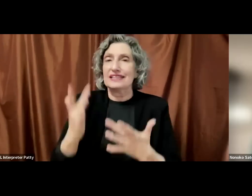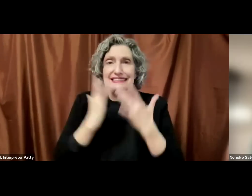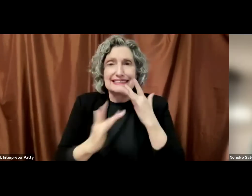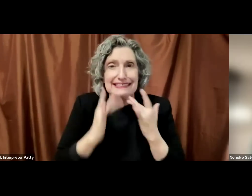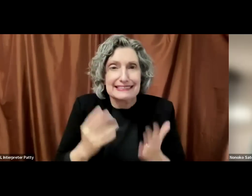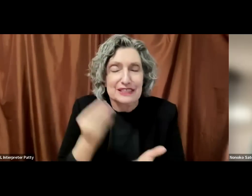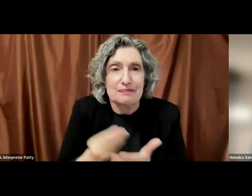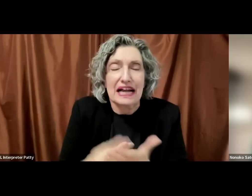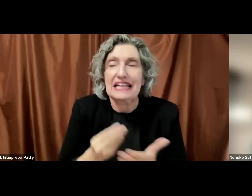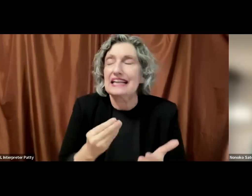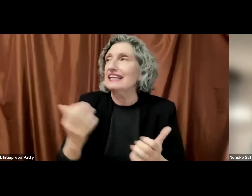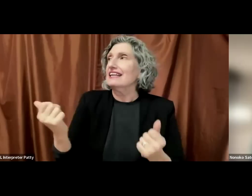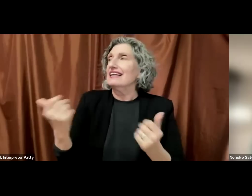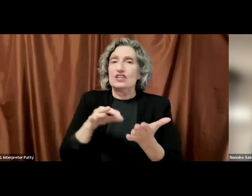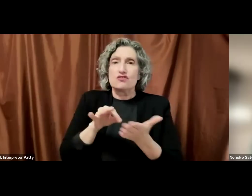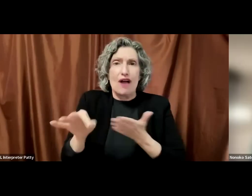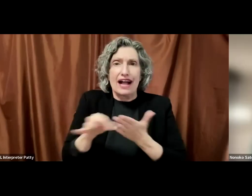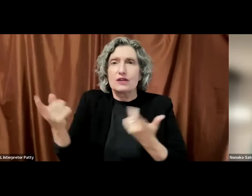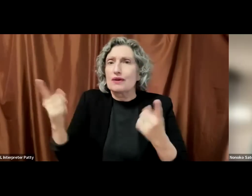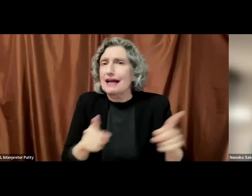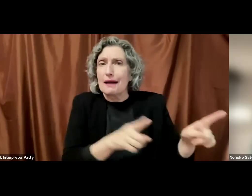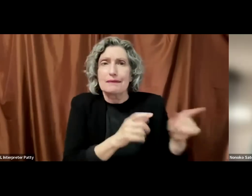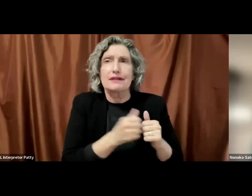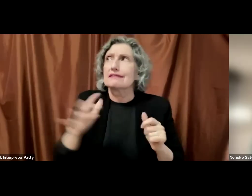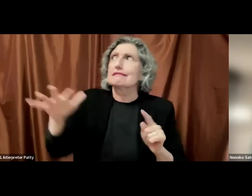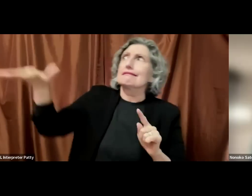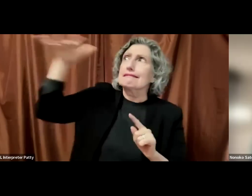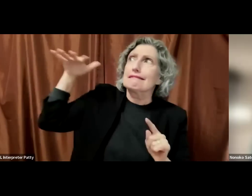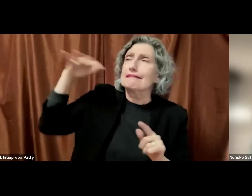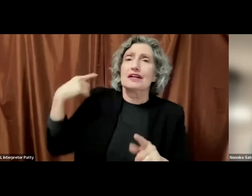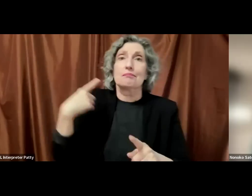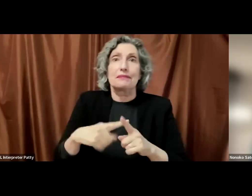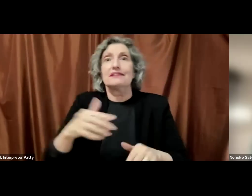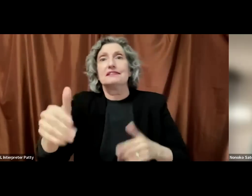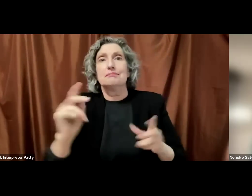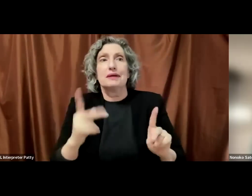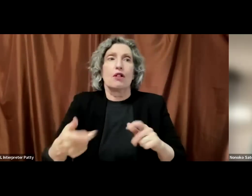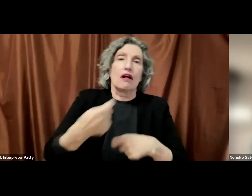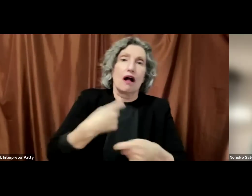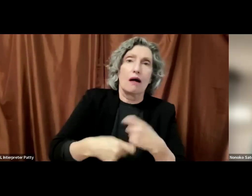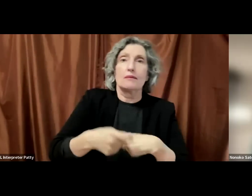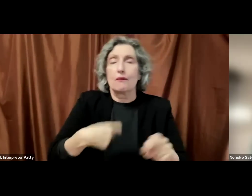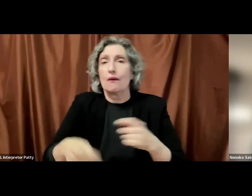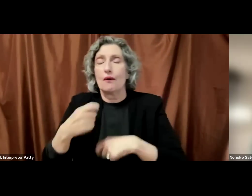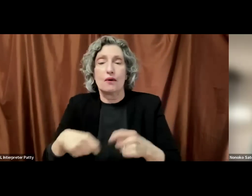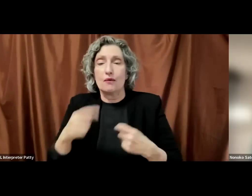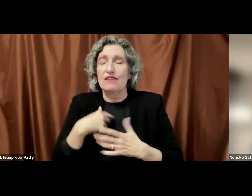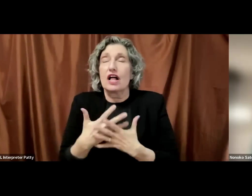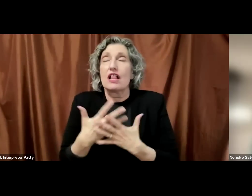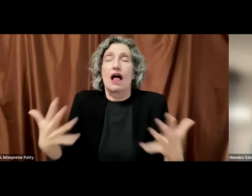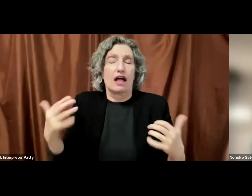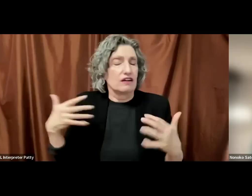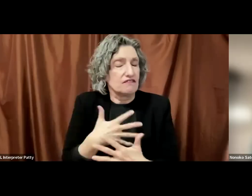shifting federal landscape, leading to uncertainty, fear, and concern. We have heard of groups that